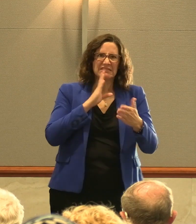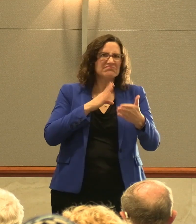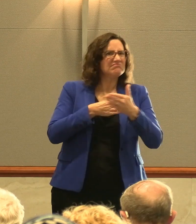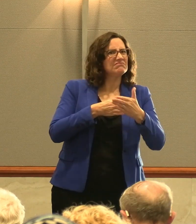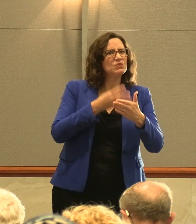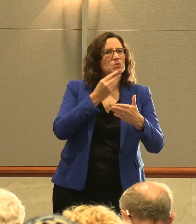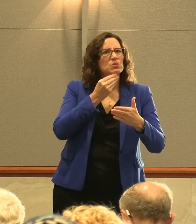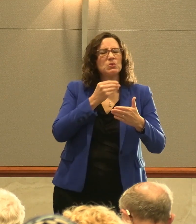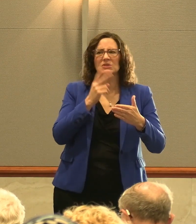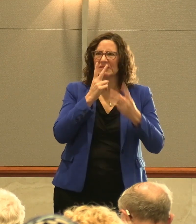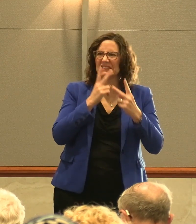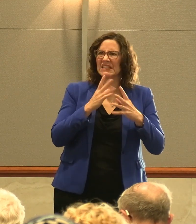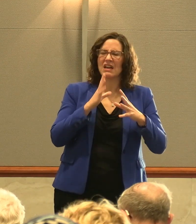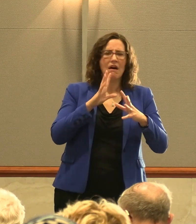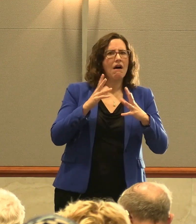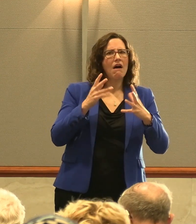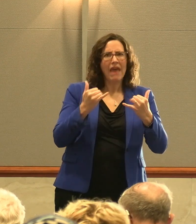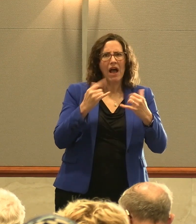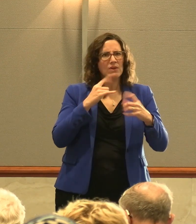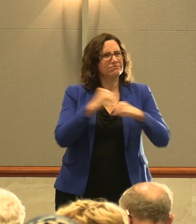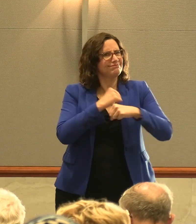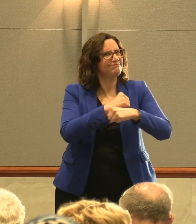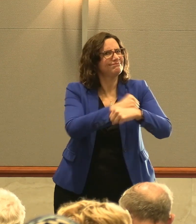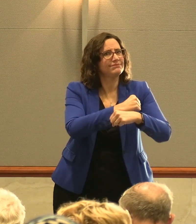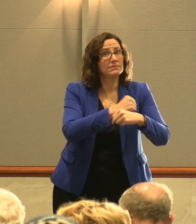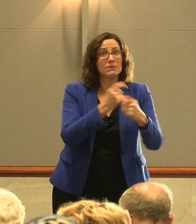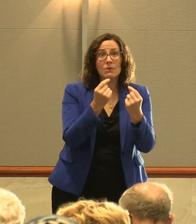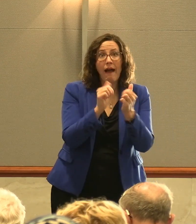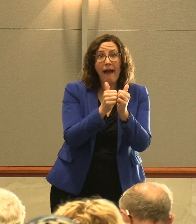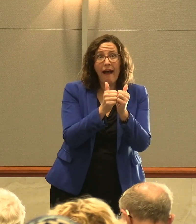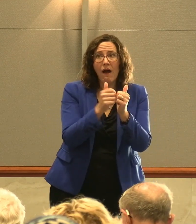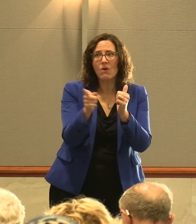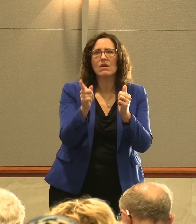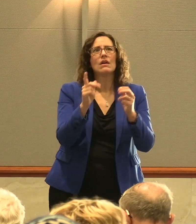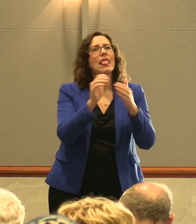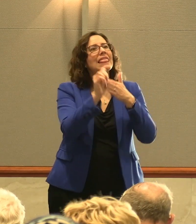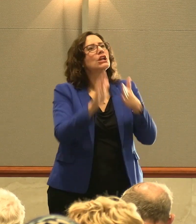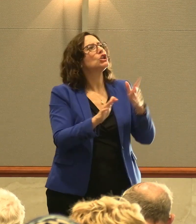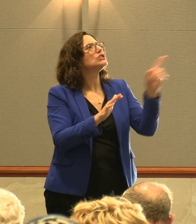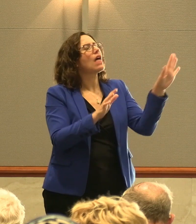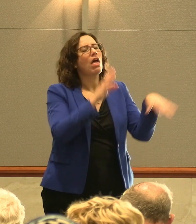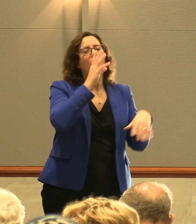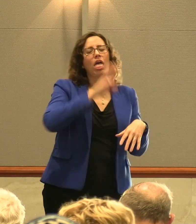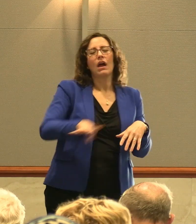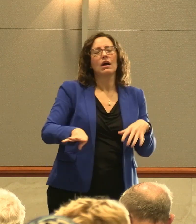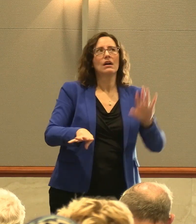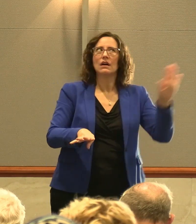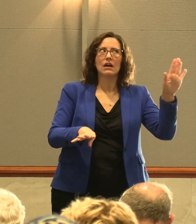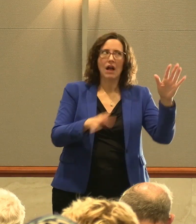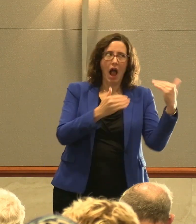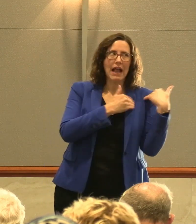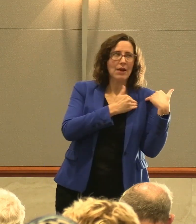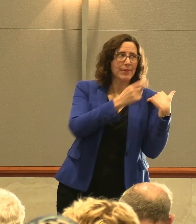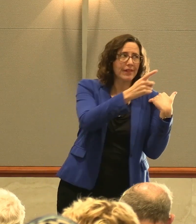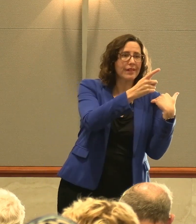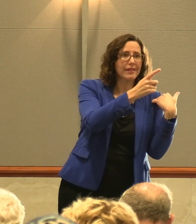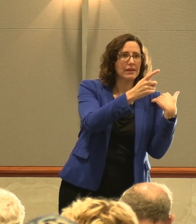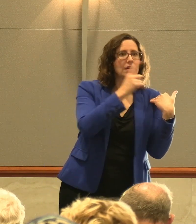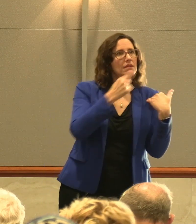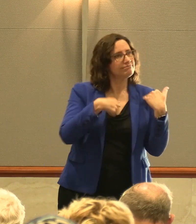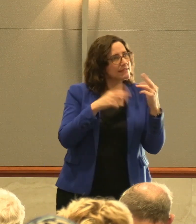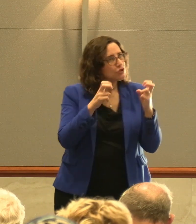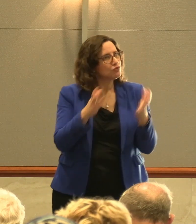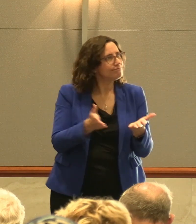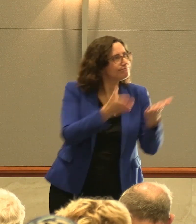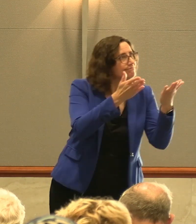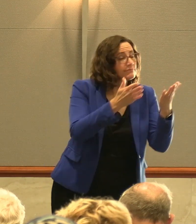region by making sure that we hold our leaders who may not focus as much on it accountable, that we raise the issue and that we